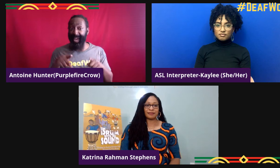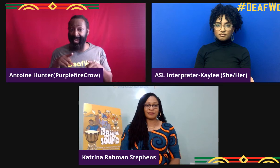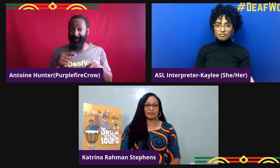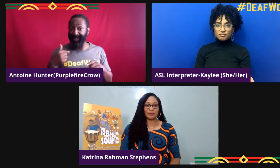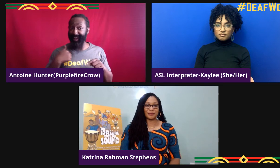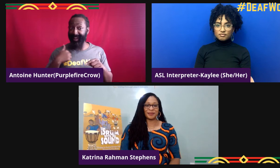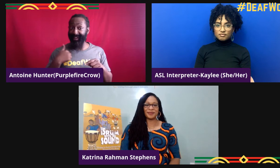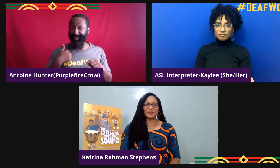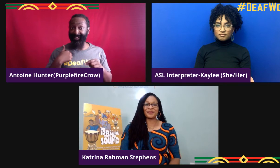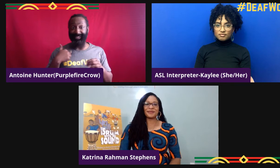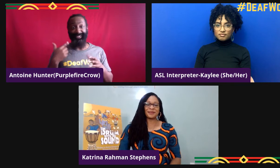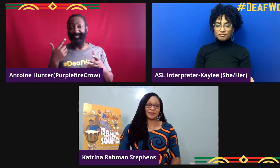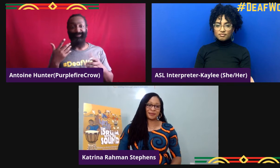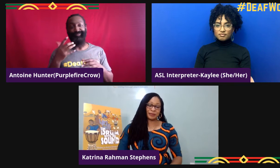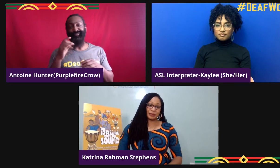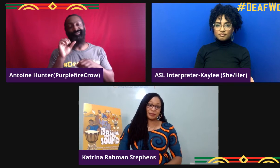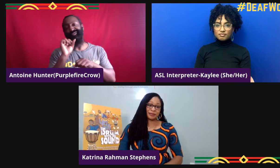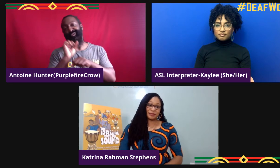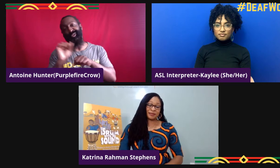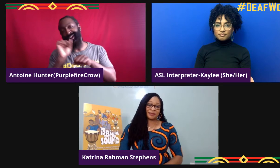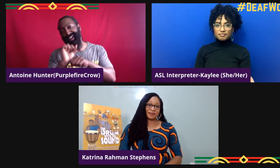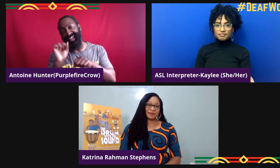So I'm gonna tell you a story. So what happened was,